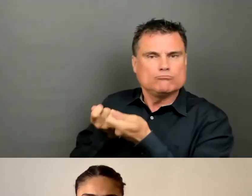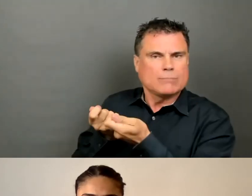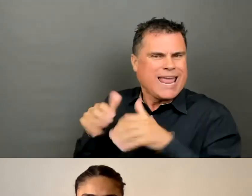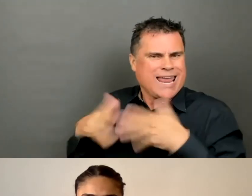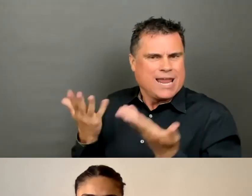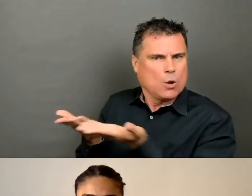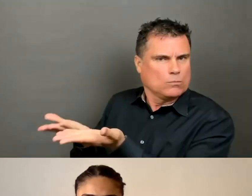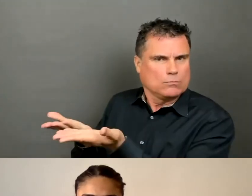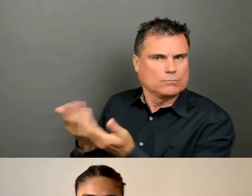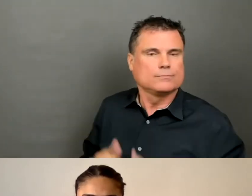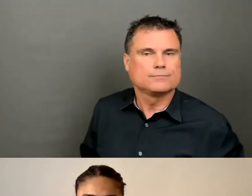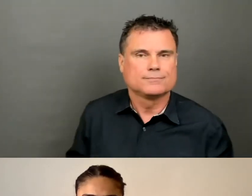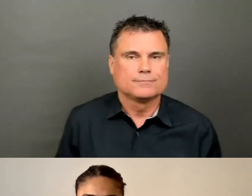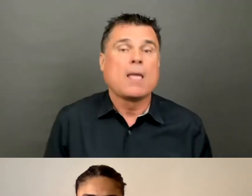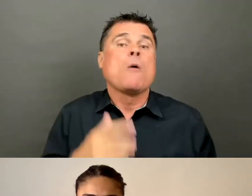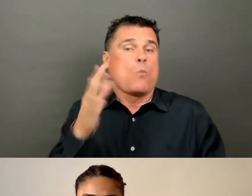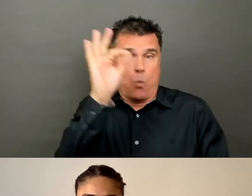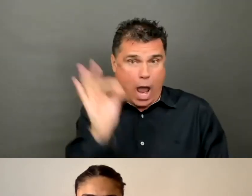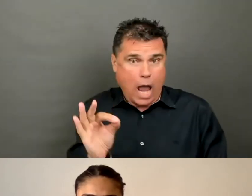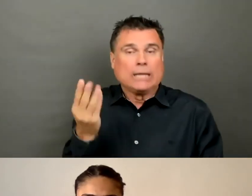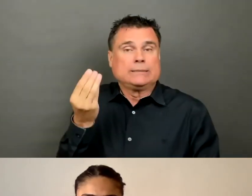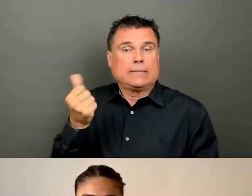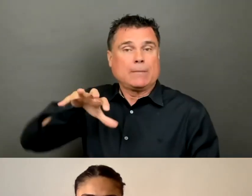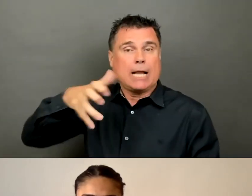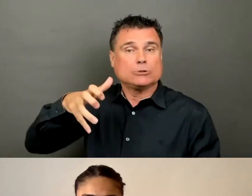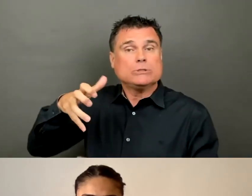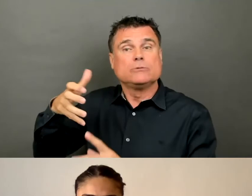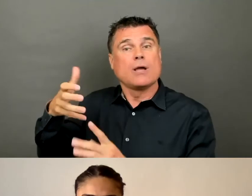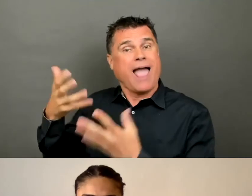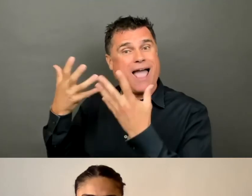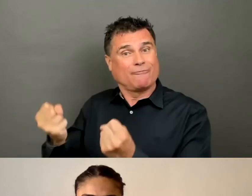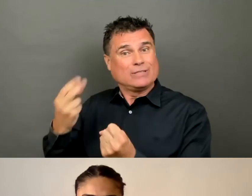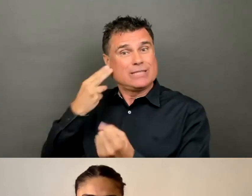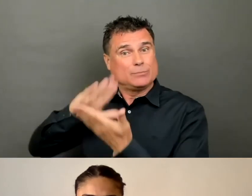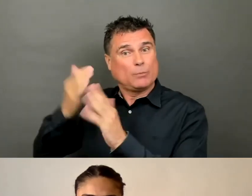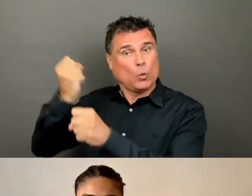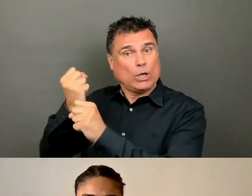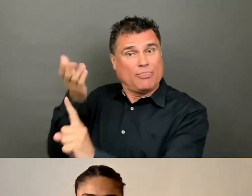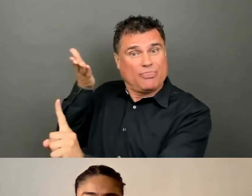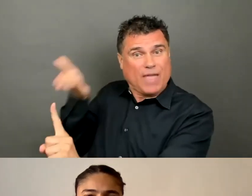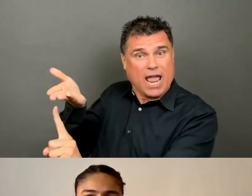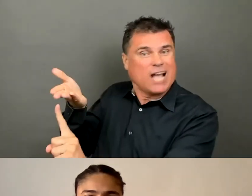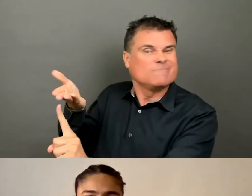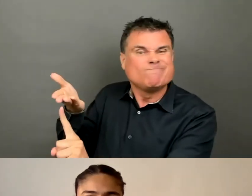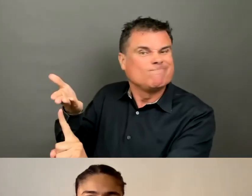to get more involved into that pool of international sign interpreters? So is